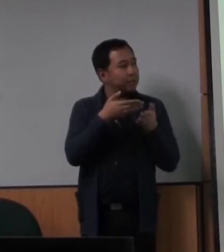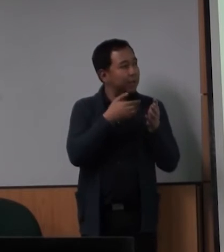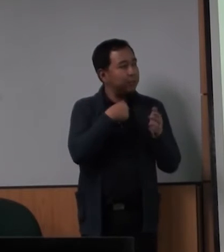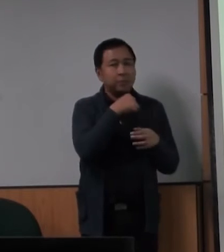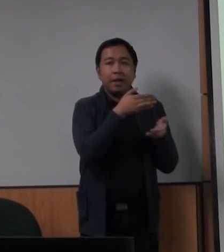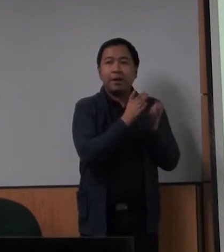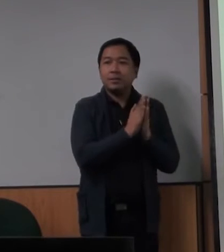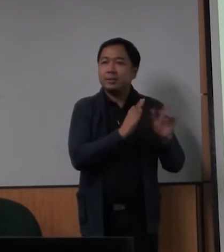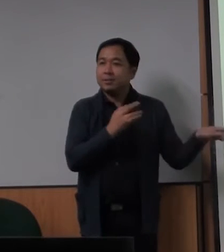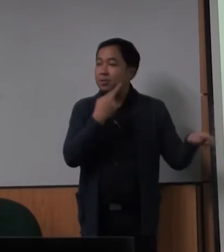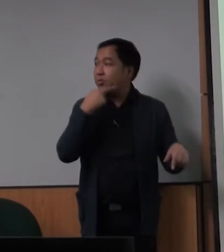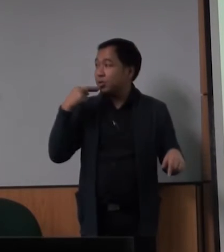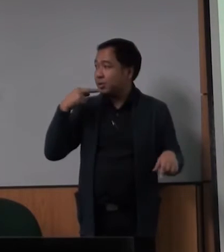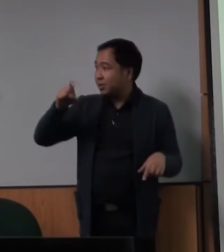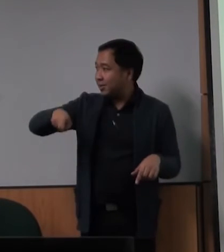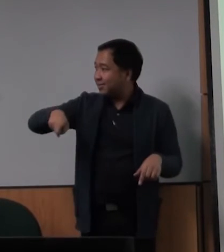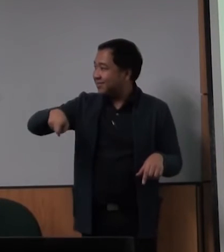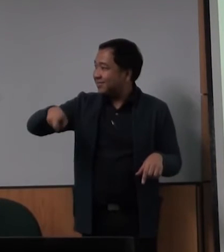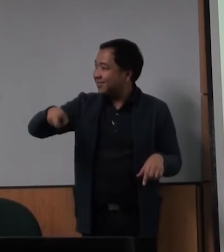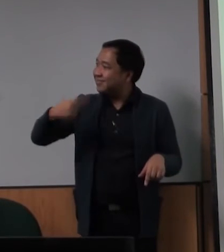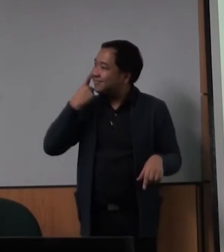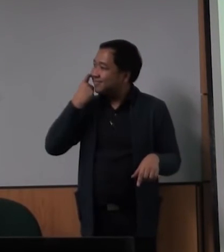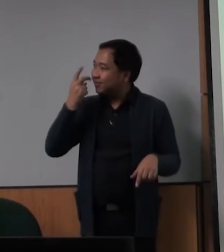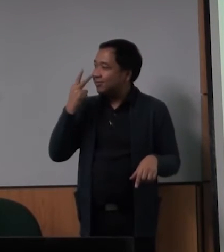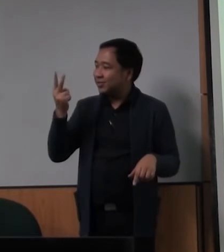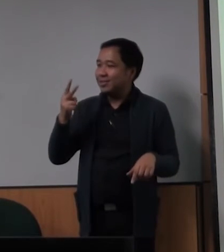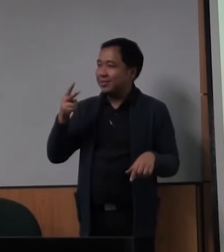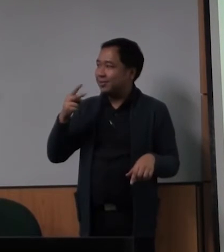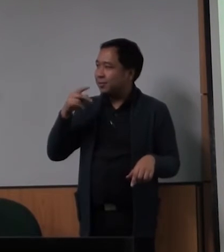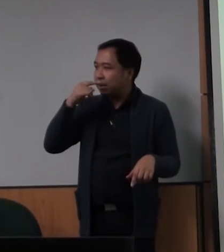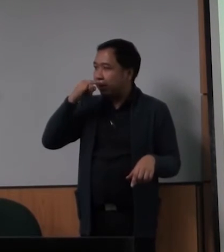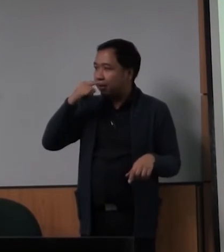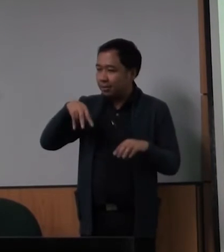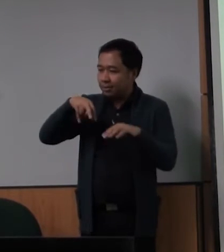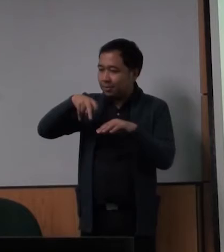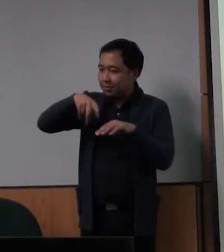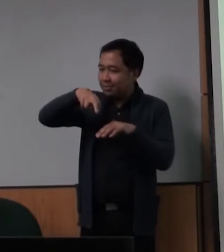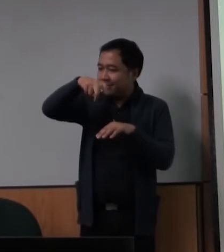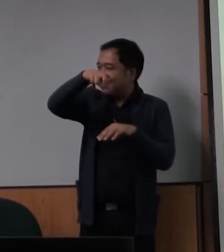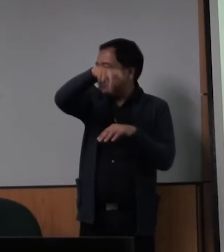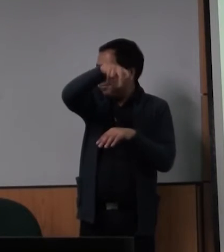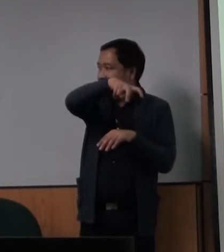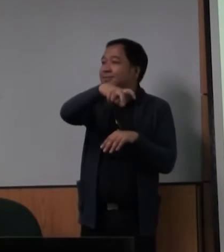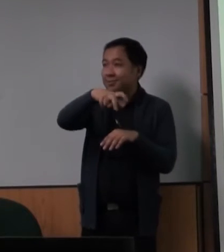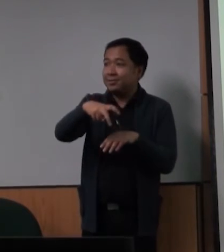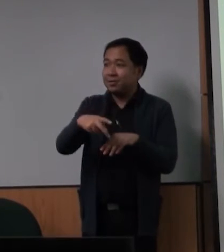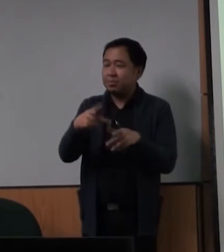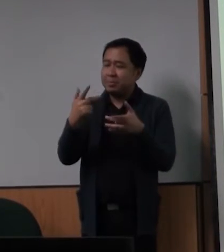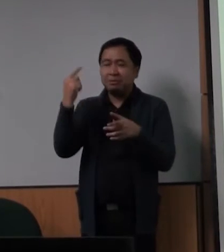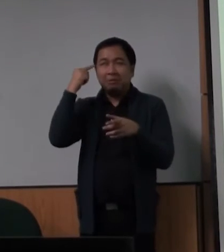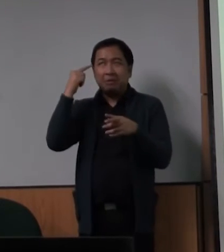Rochelle to create it faster so that it made an illusion that the character